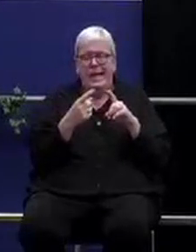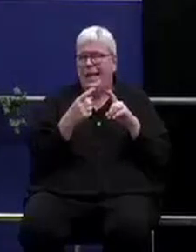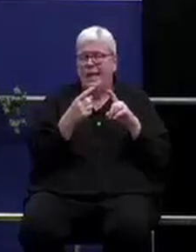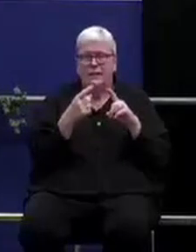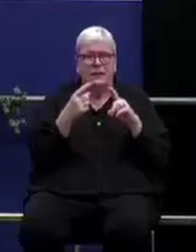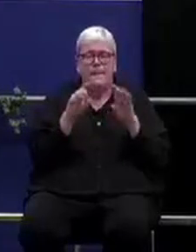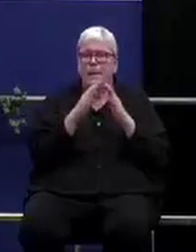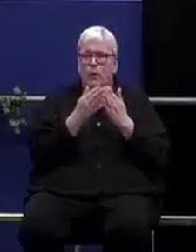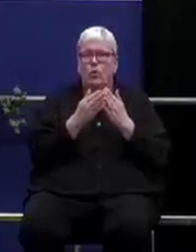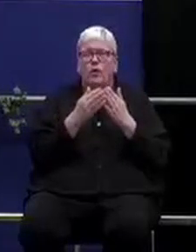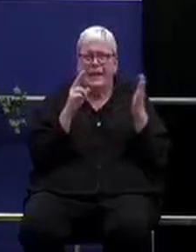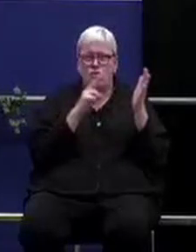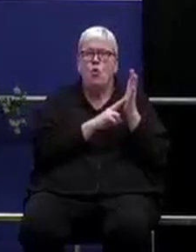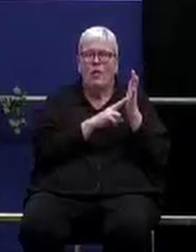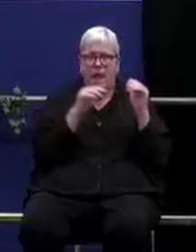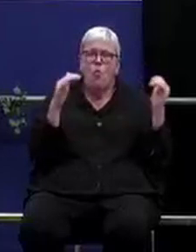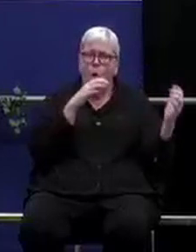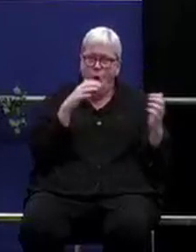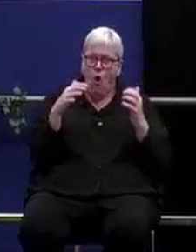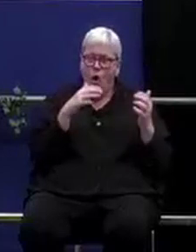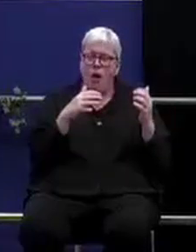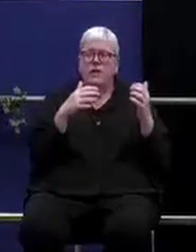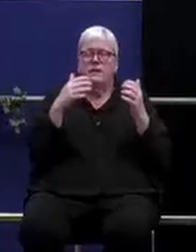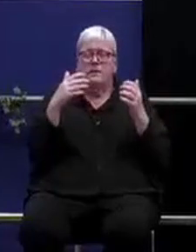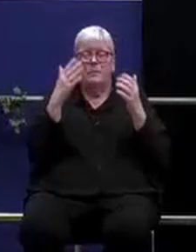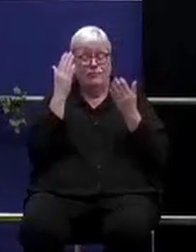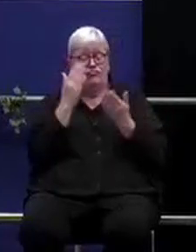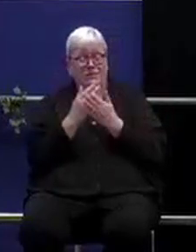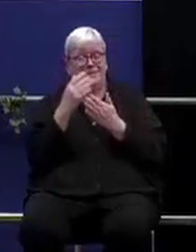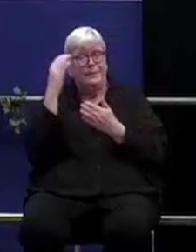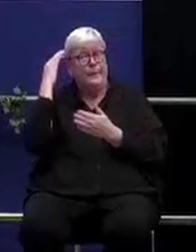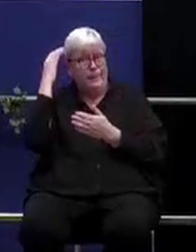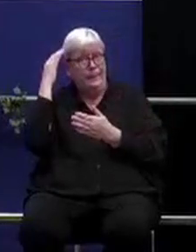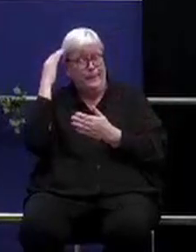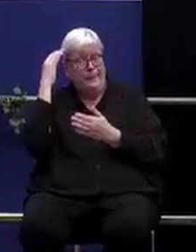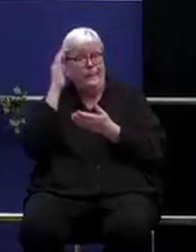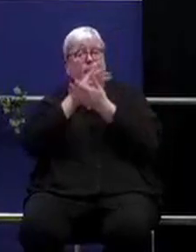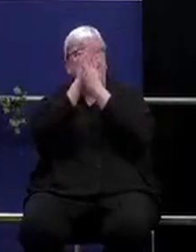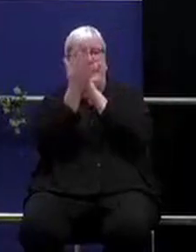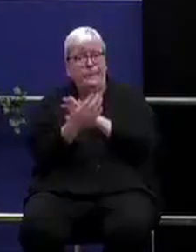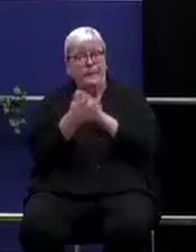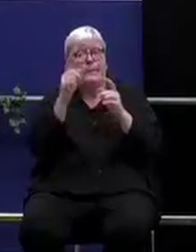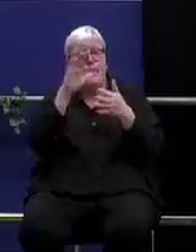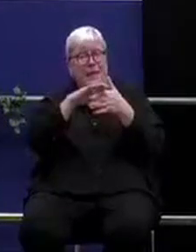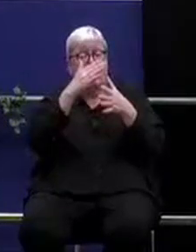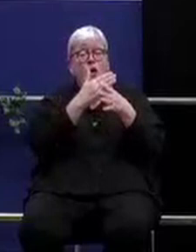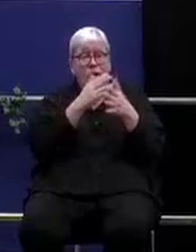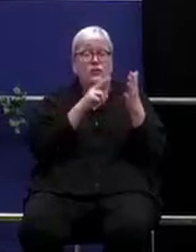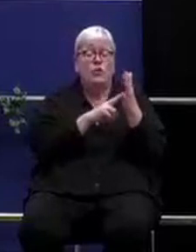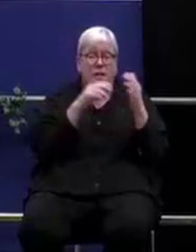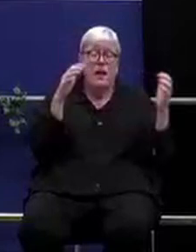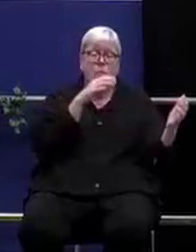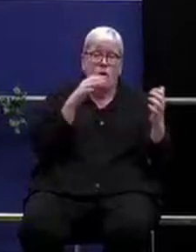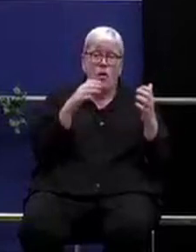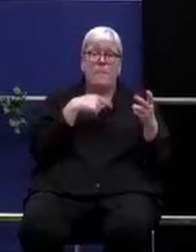was very much for me the undercurrent and what was causing them to be in this environment. Having said that, my second novel